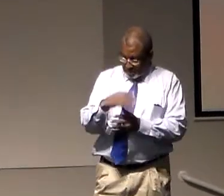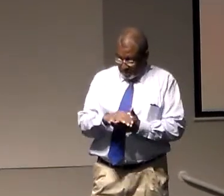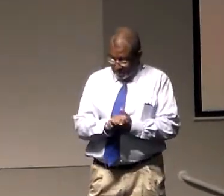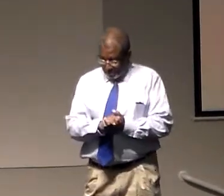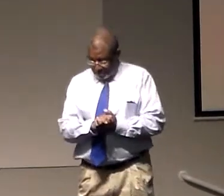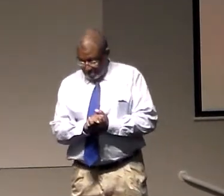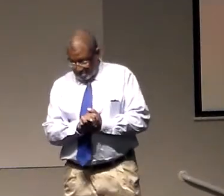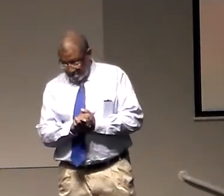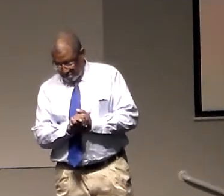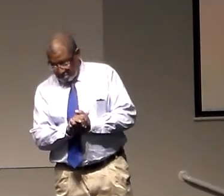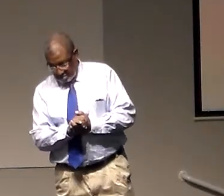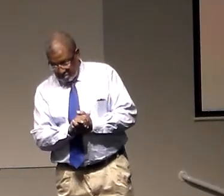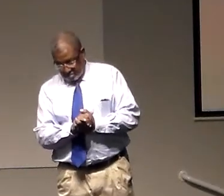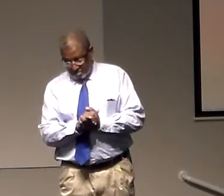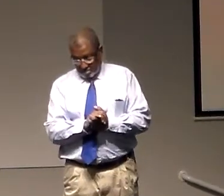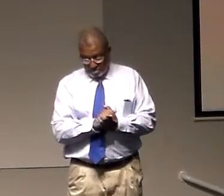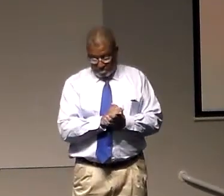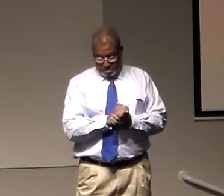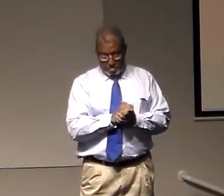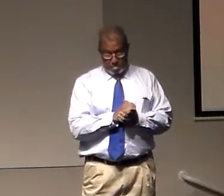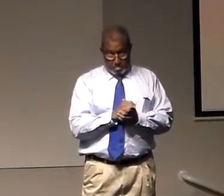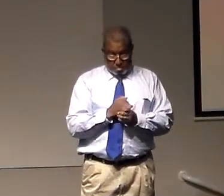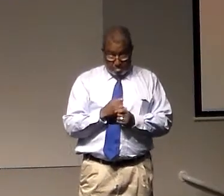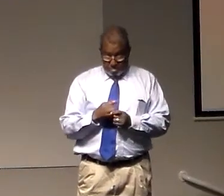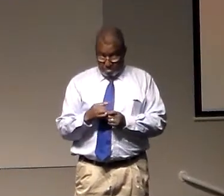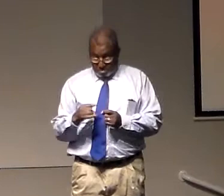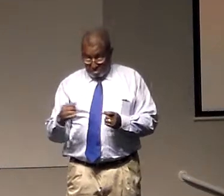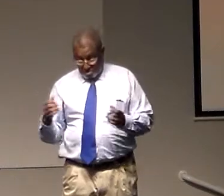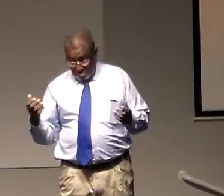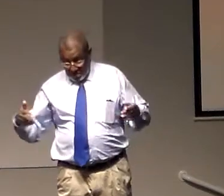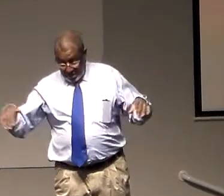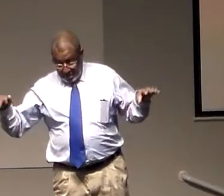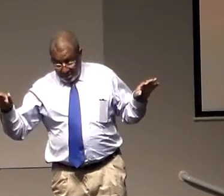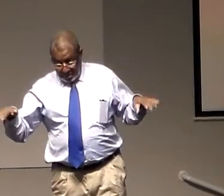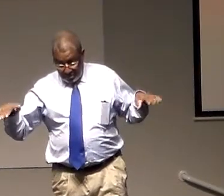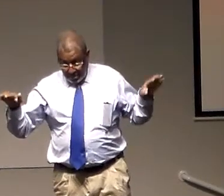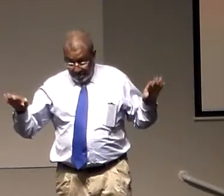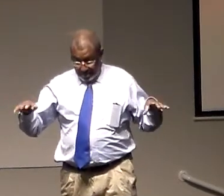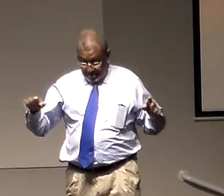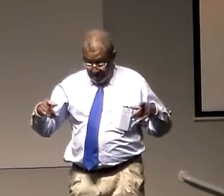The next morning, at dawn,